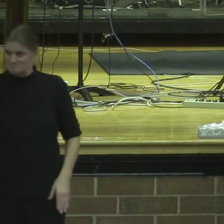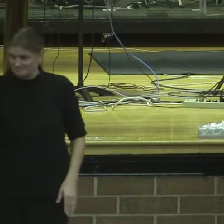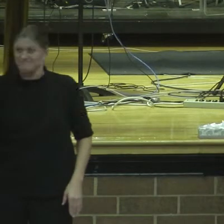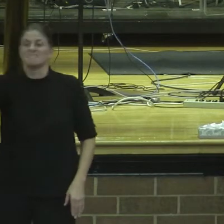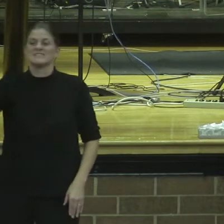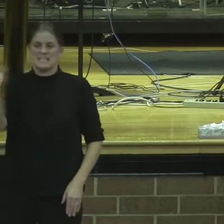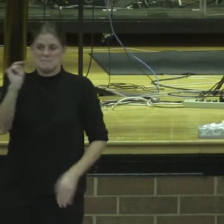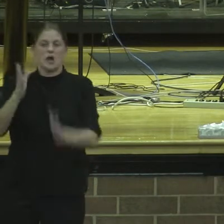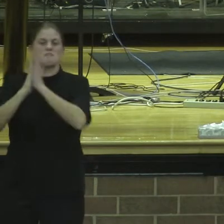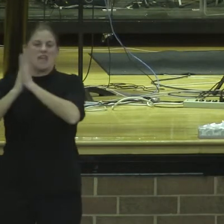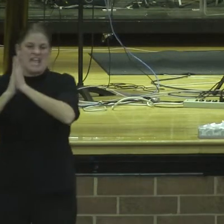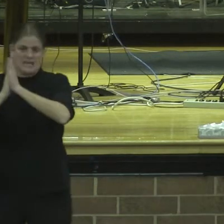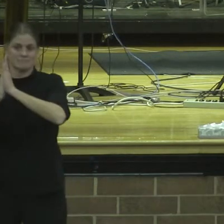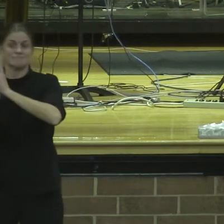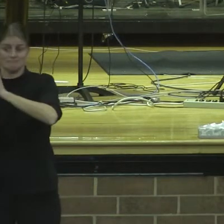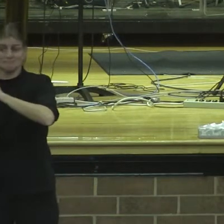Nehemiah prayed.